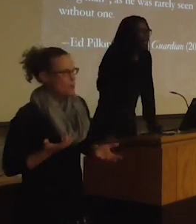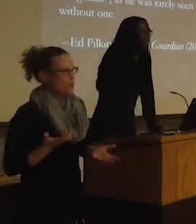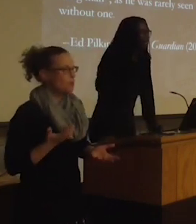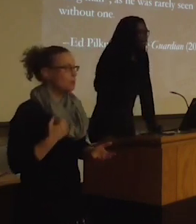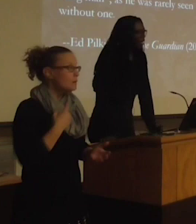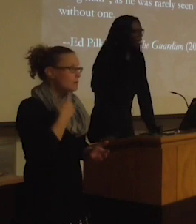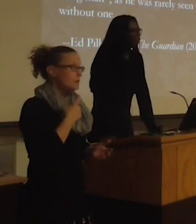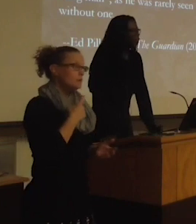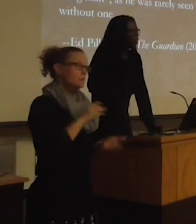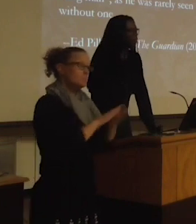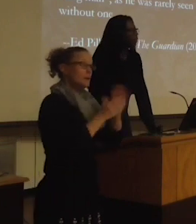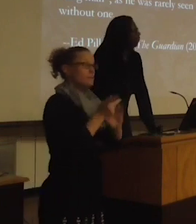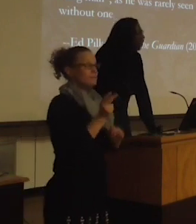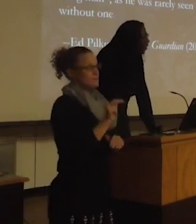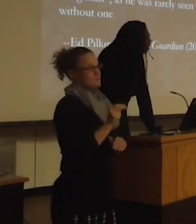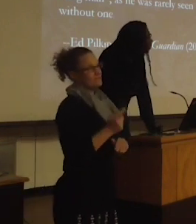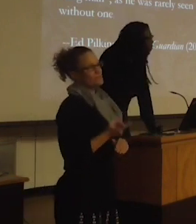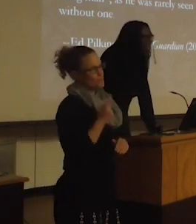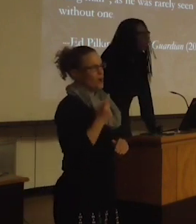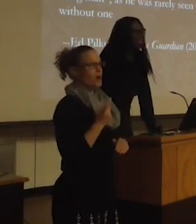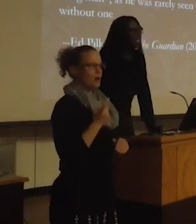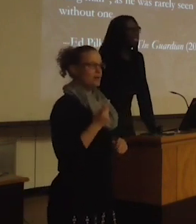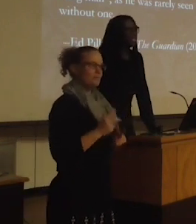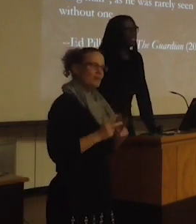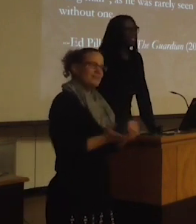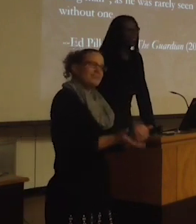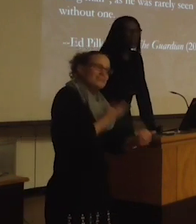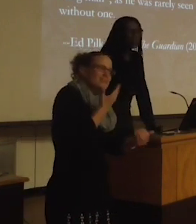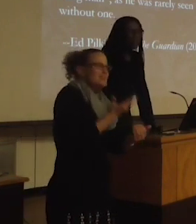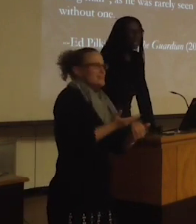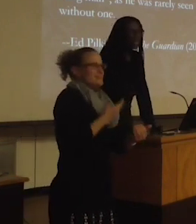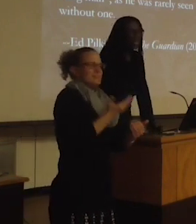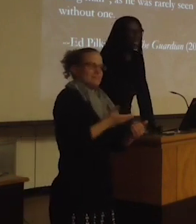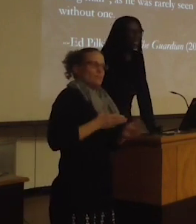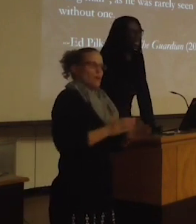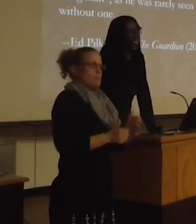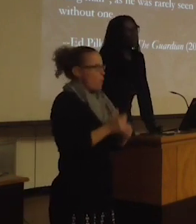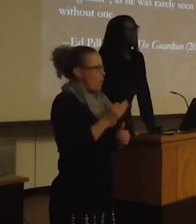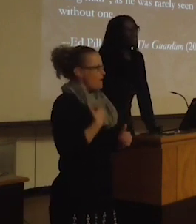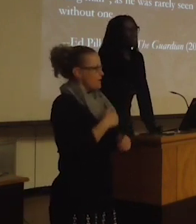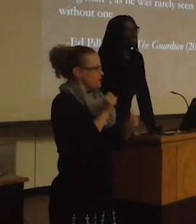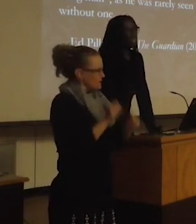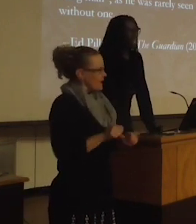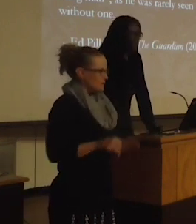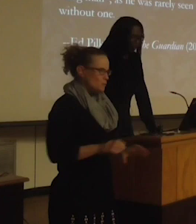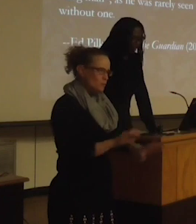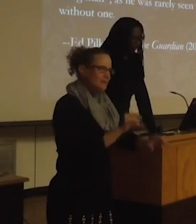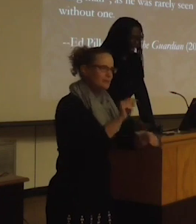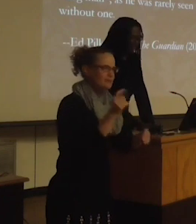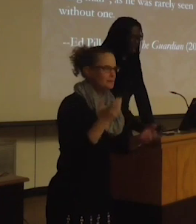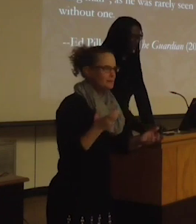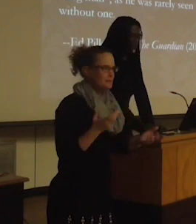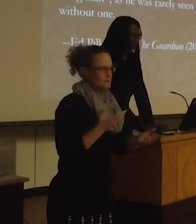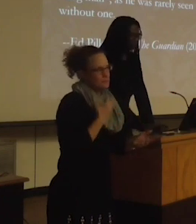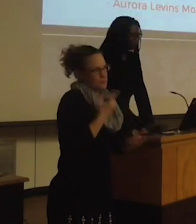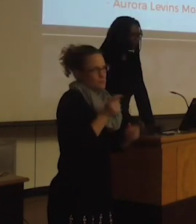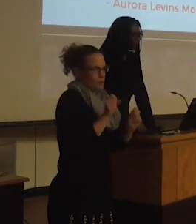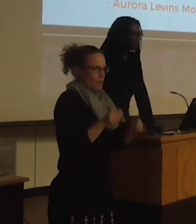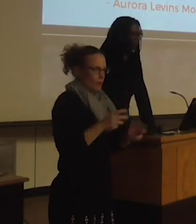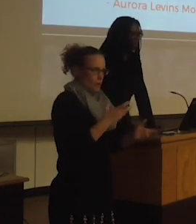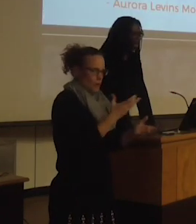I think that being vegan is one of those very, very easy things that most of us can adopt as best we're able